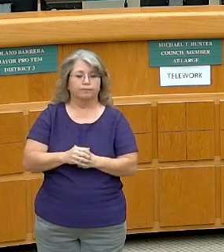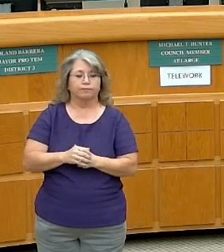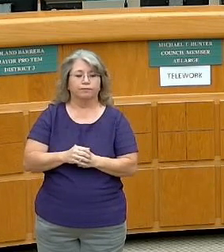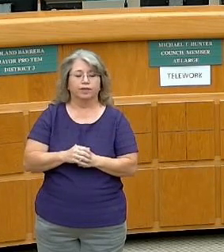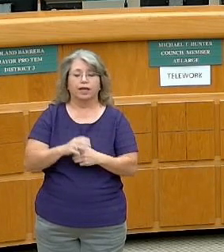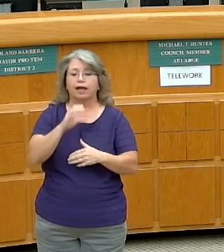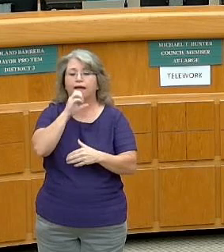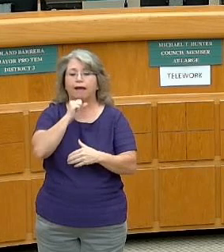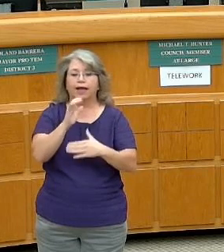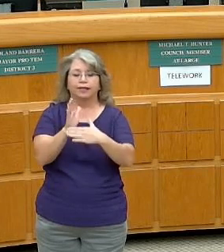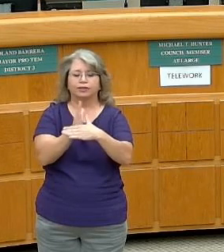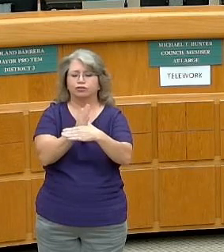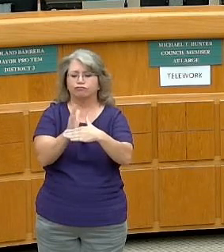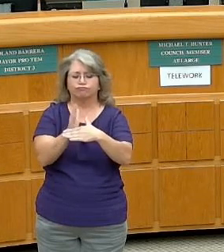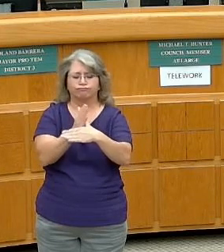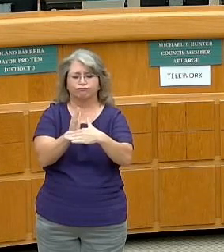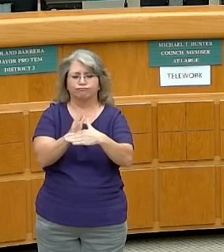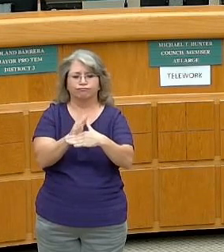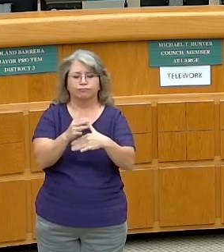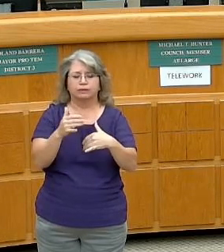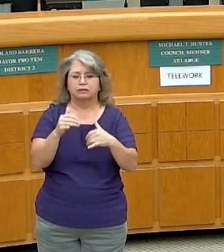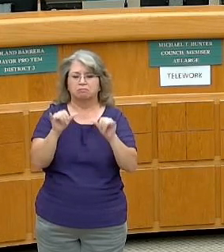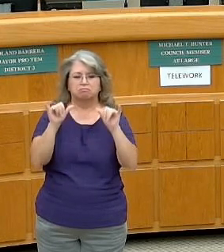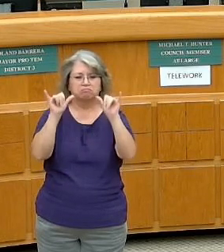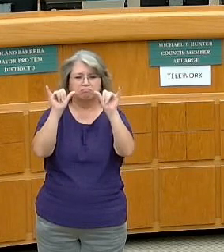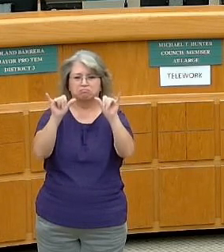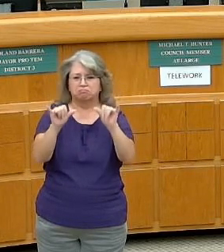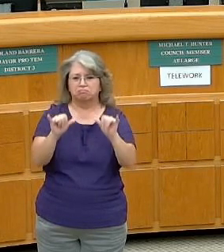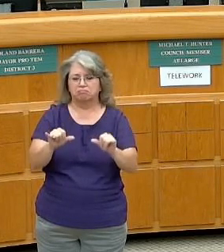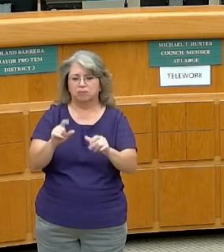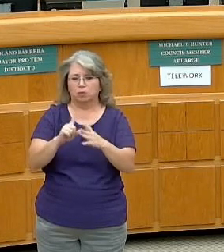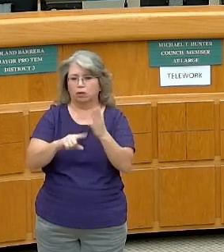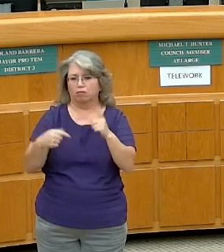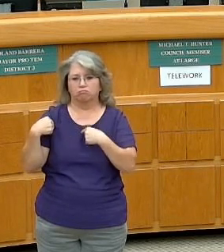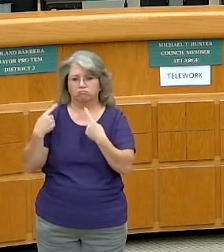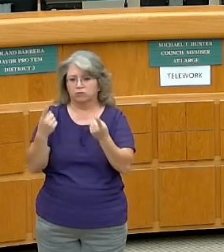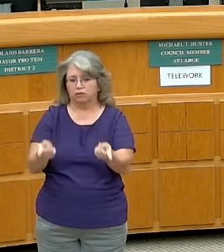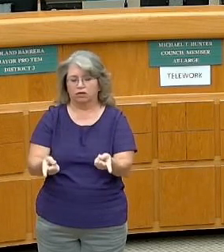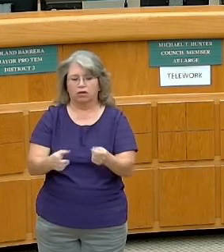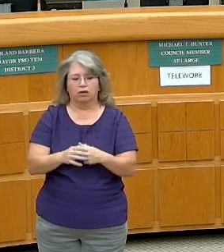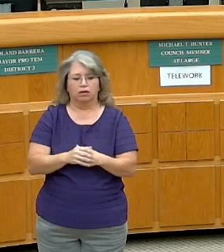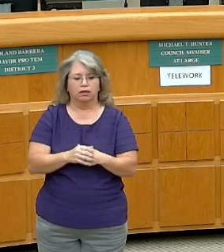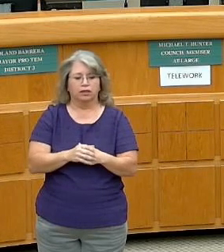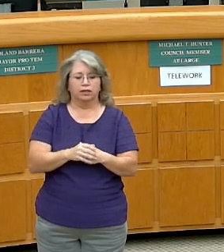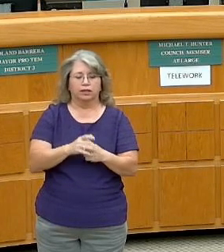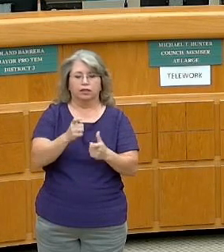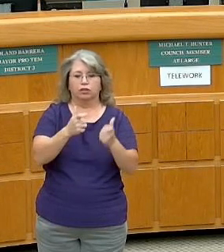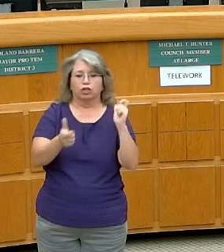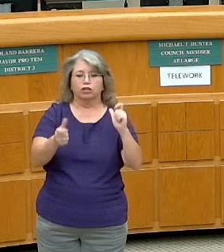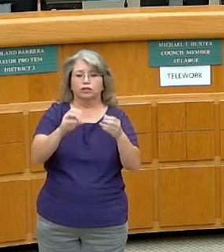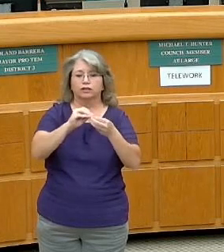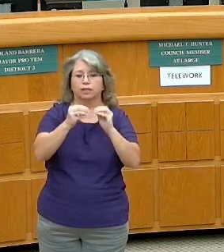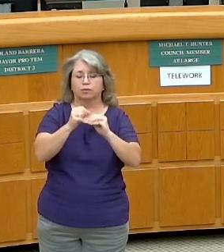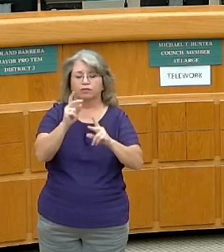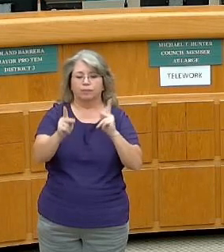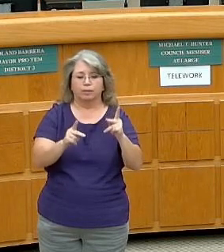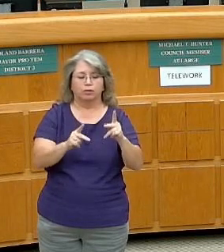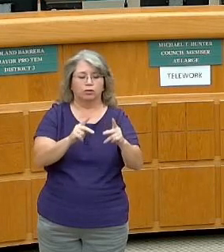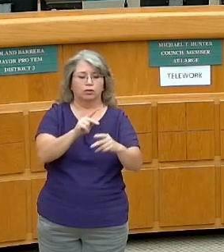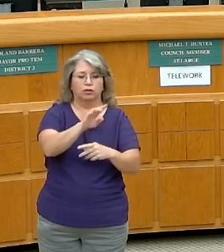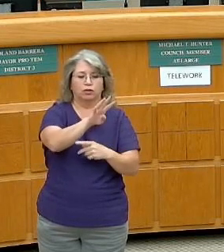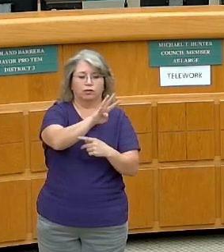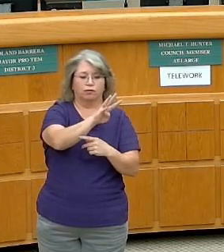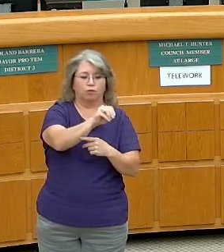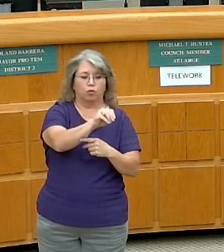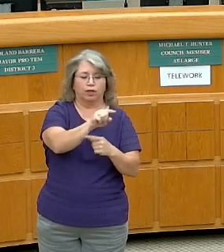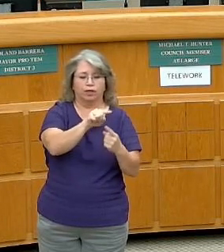the age distribution continues to be consistent with what it has been. The greatest number of persons are in the 40 to